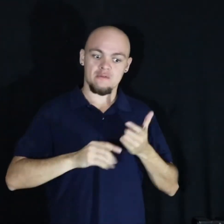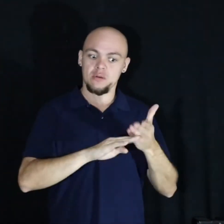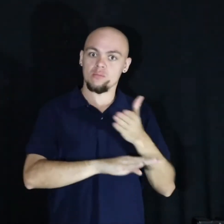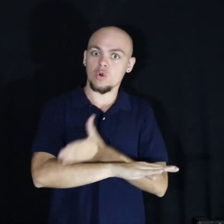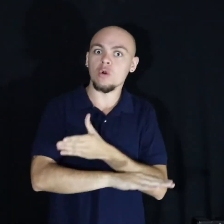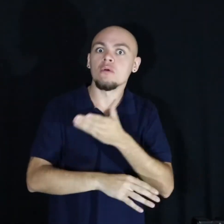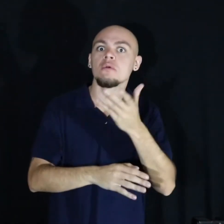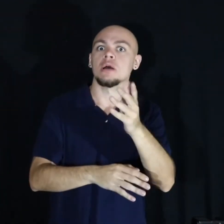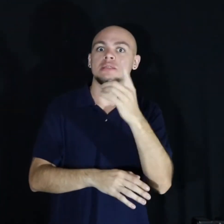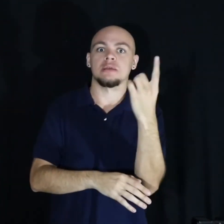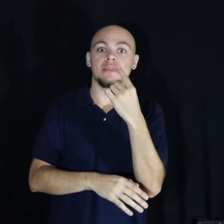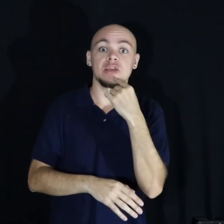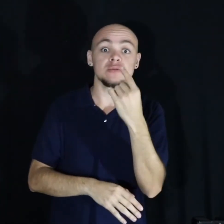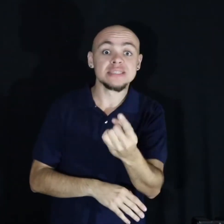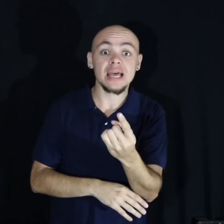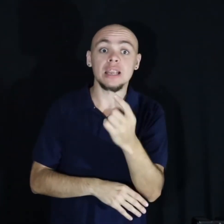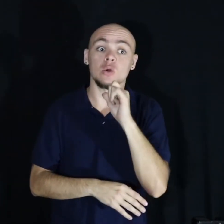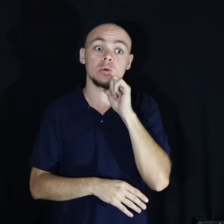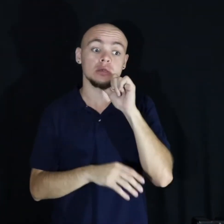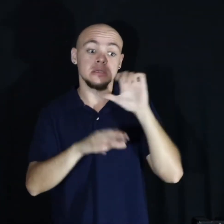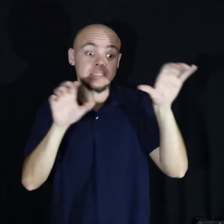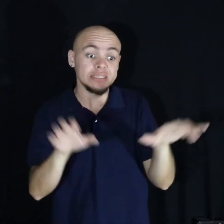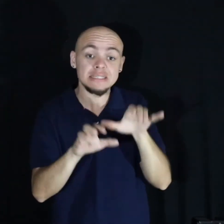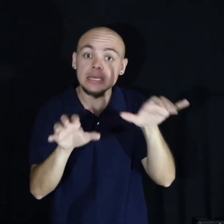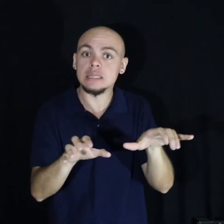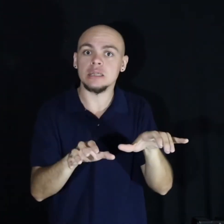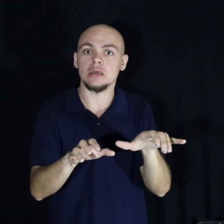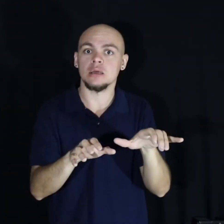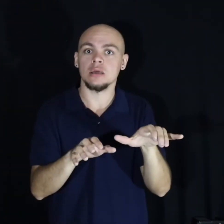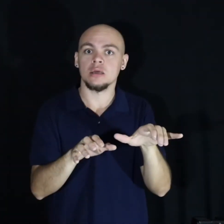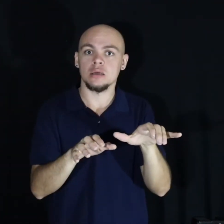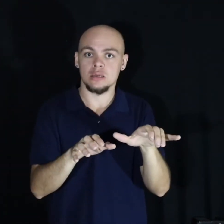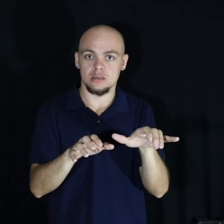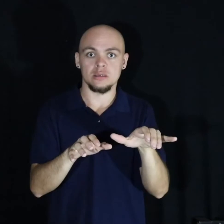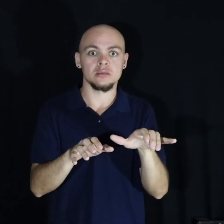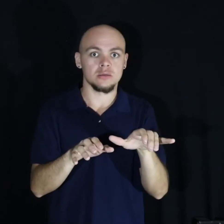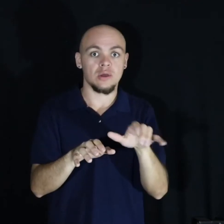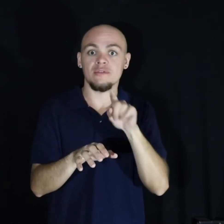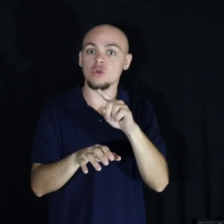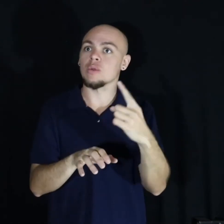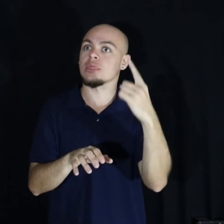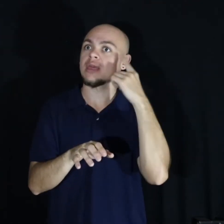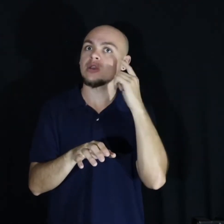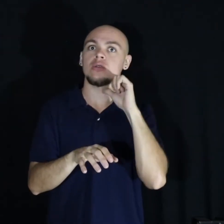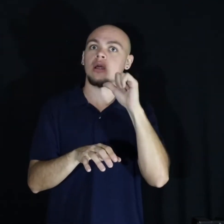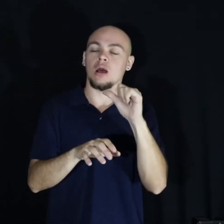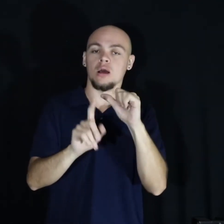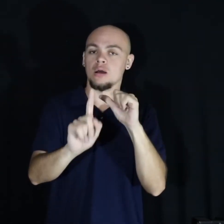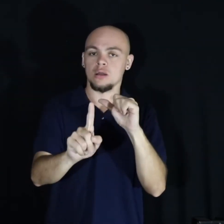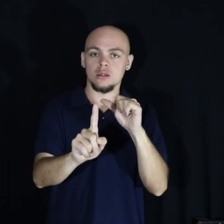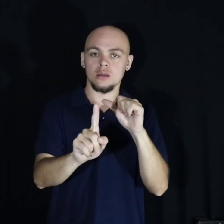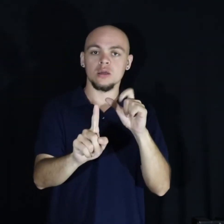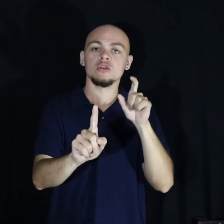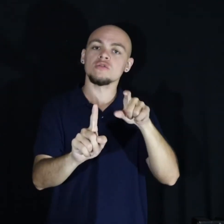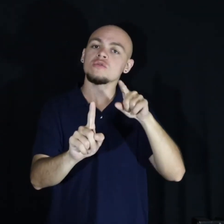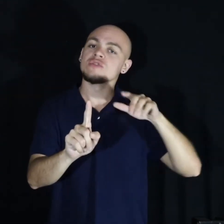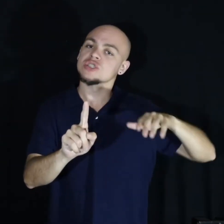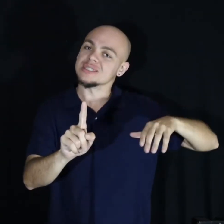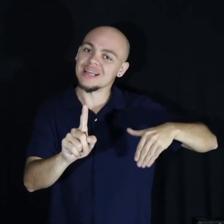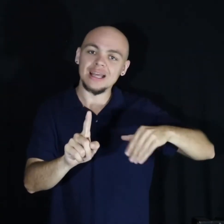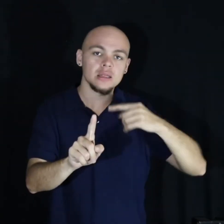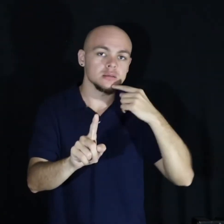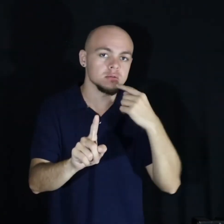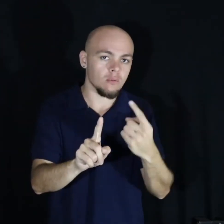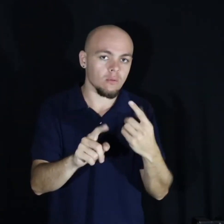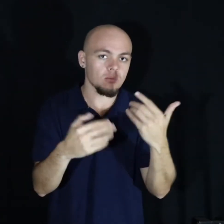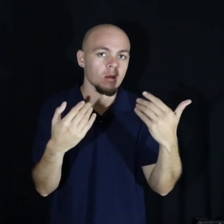or that you did. And if you think you haven't, think about all the hands that didn't go back up when I asked that question. You're just one of the people who hasn't been told. But it is so scary to